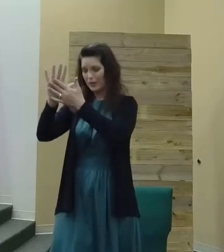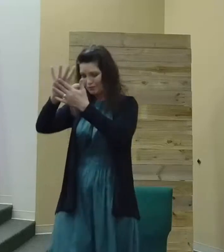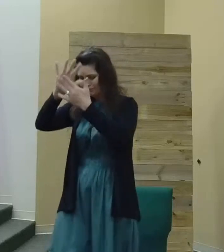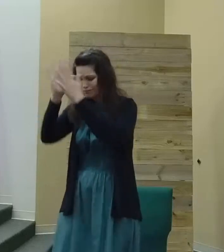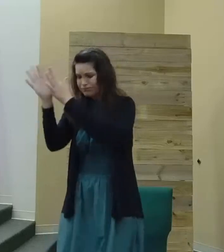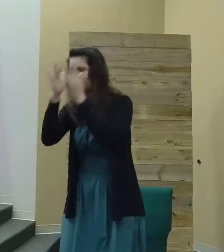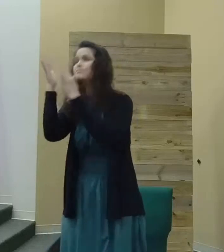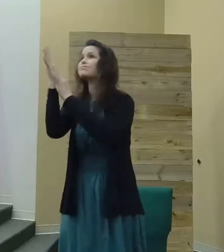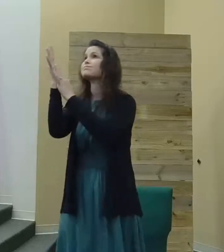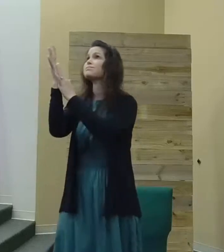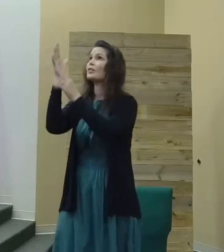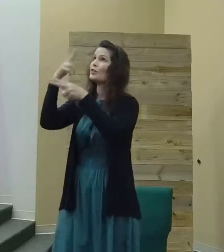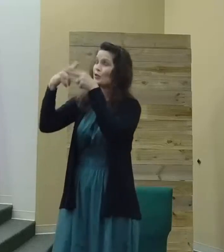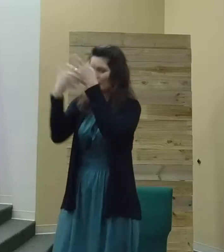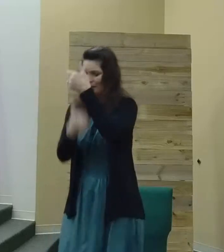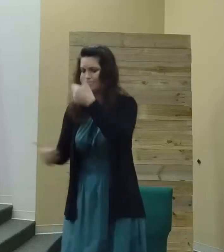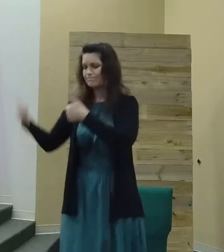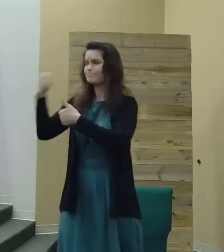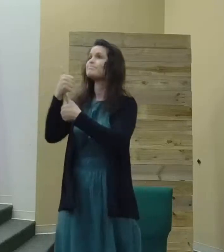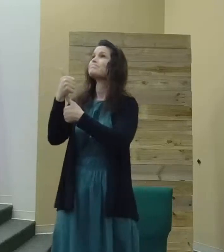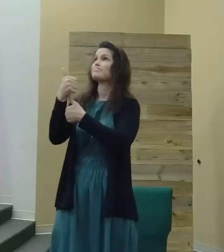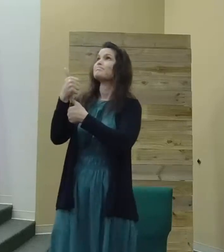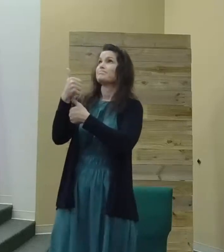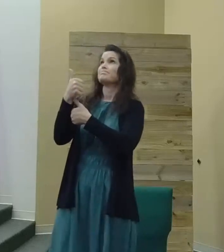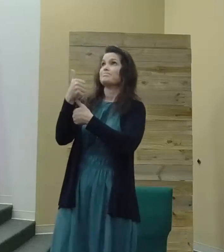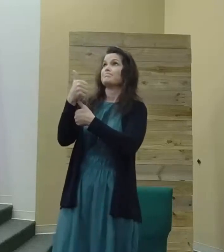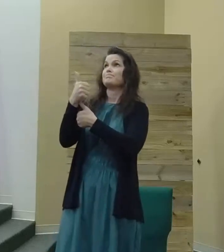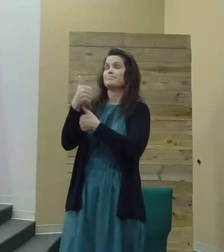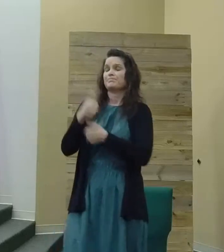The name that is above all names, God.